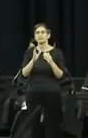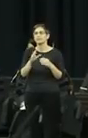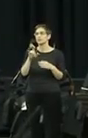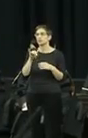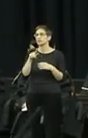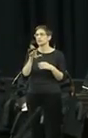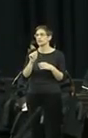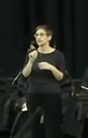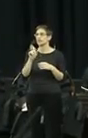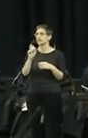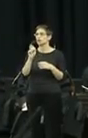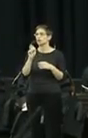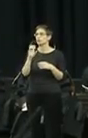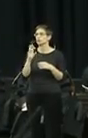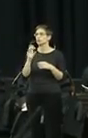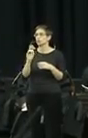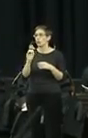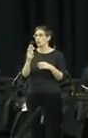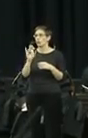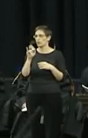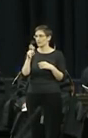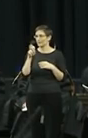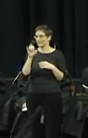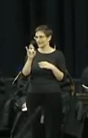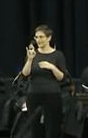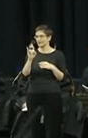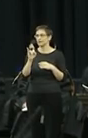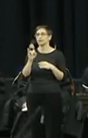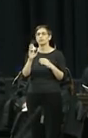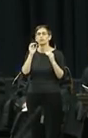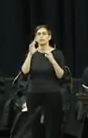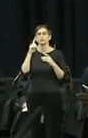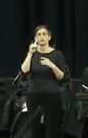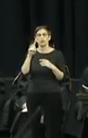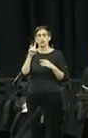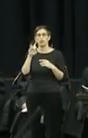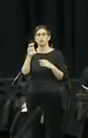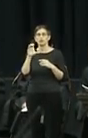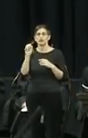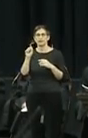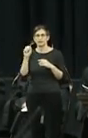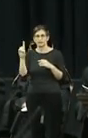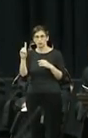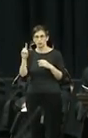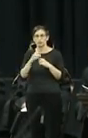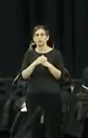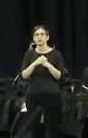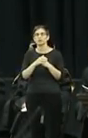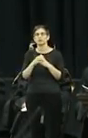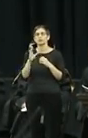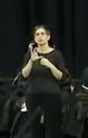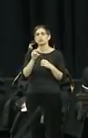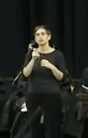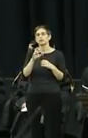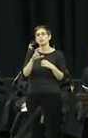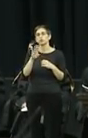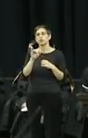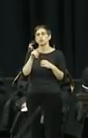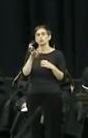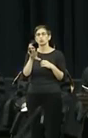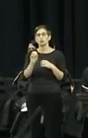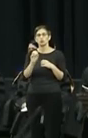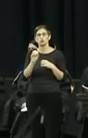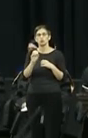Patricia Zebrowski, Professor of Communication Sciences and Disorder. Christopher Brochu,